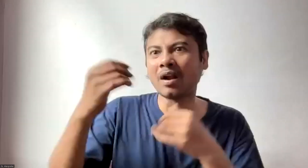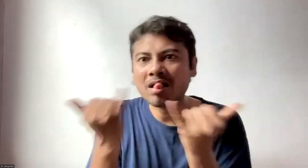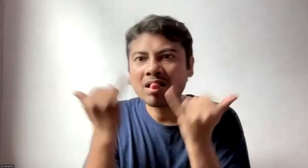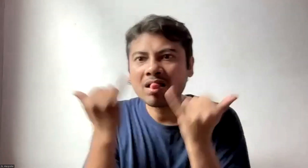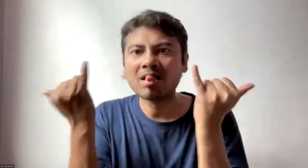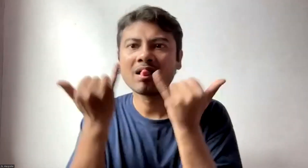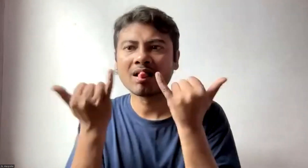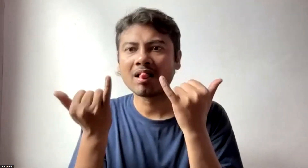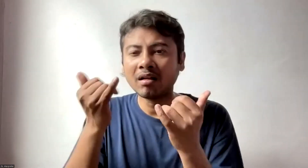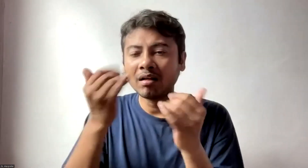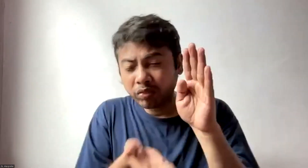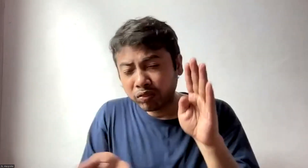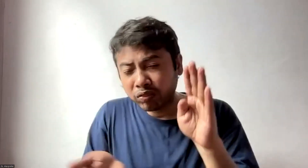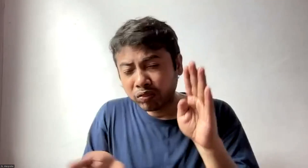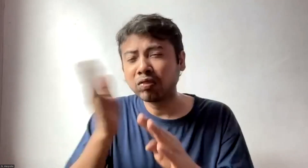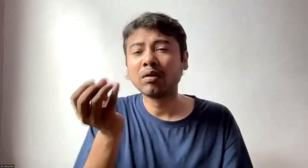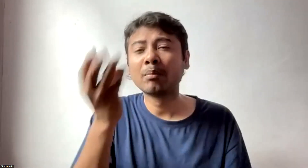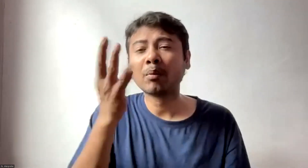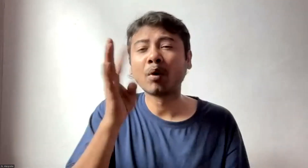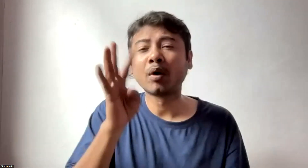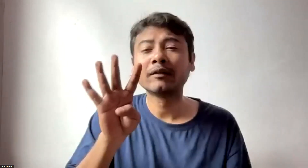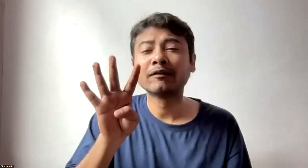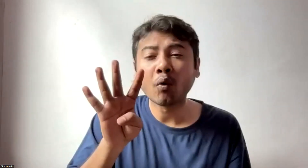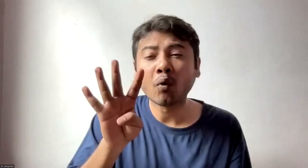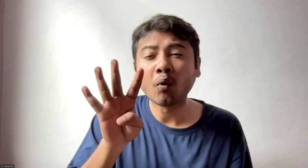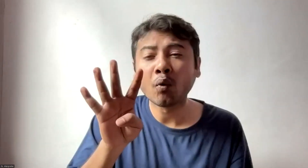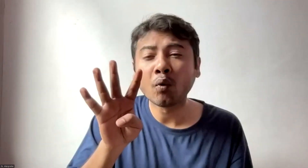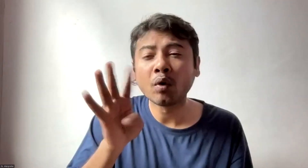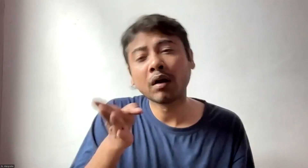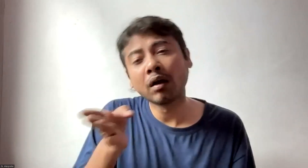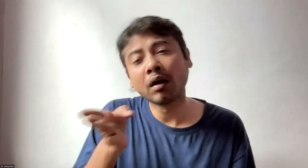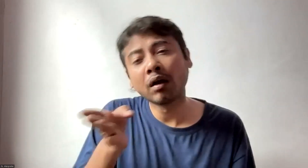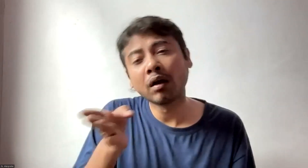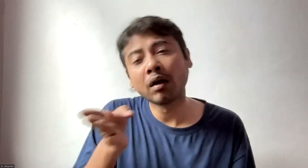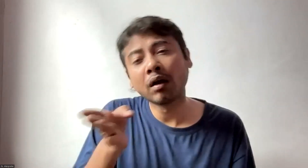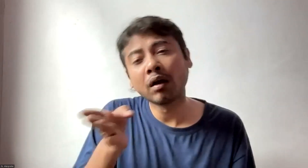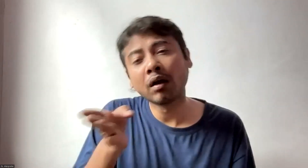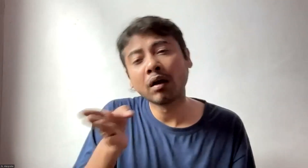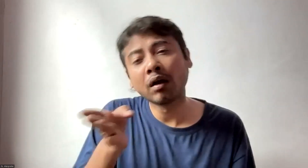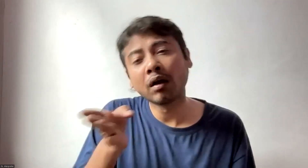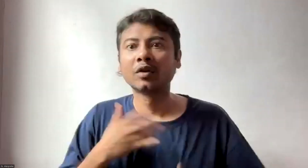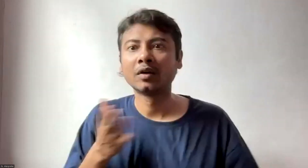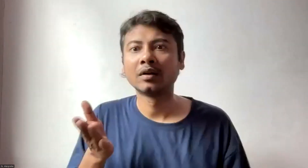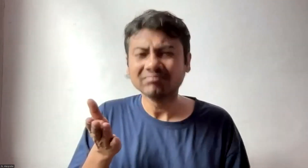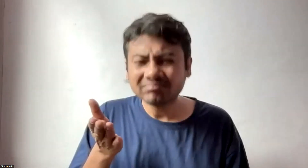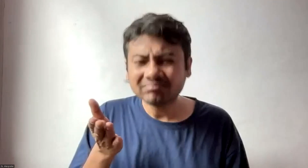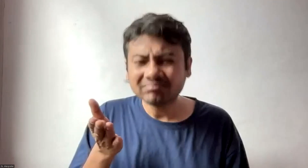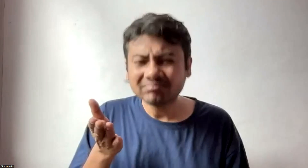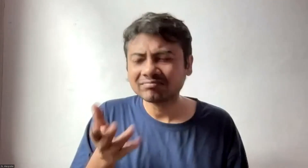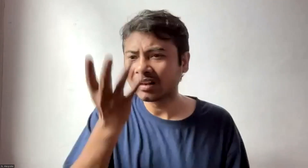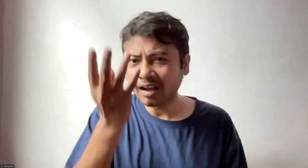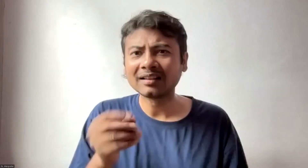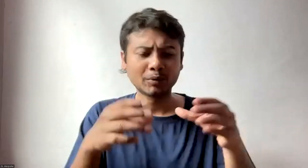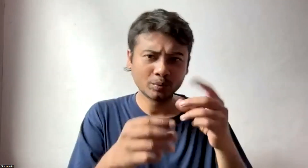So when an intelligent person sleeps and takes rest, that time this last category of person is enjoying his